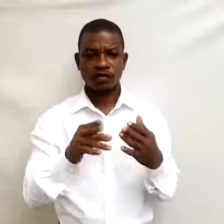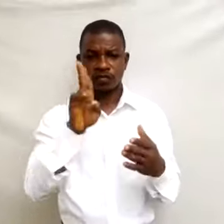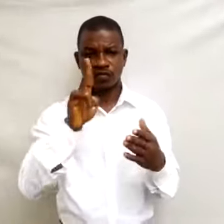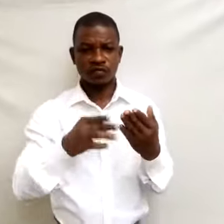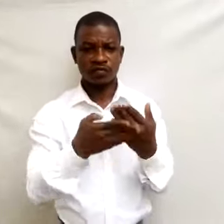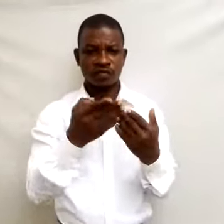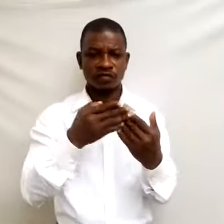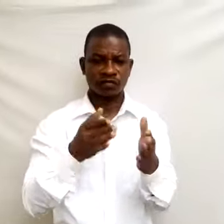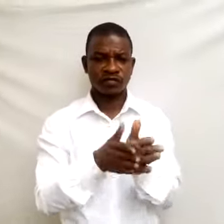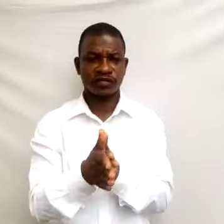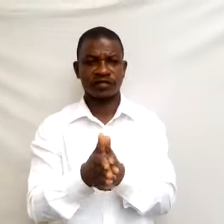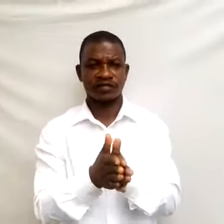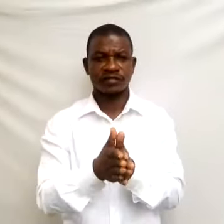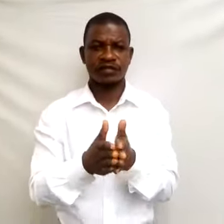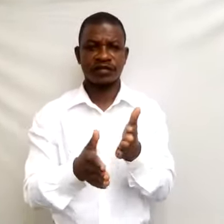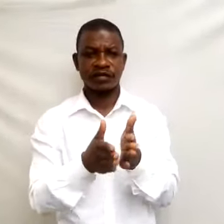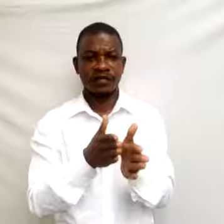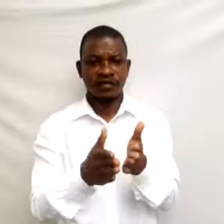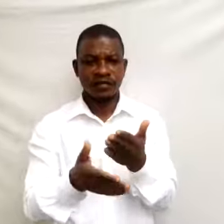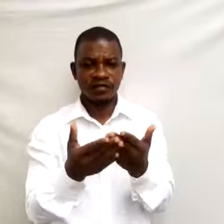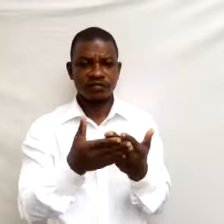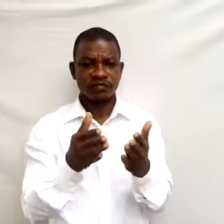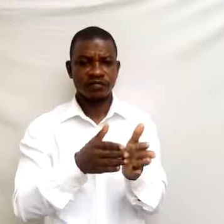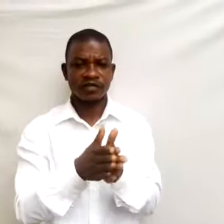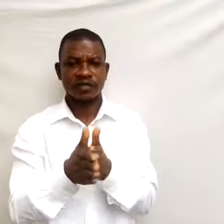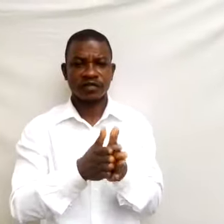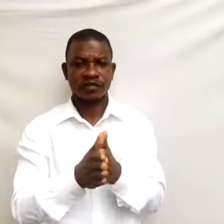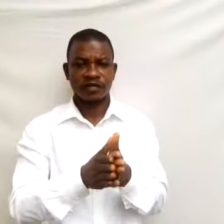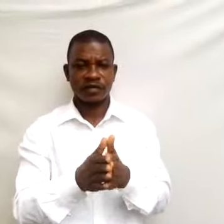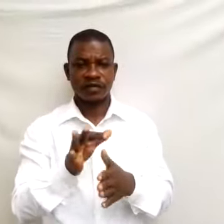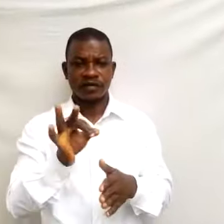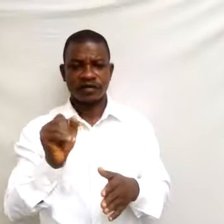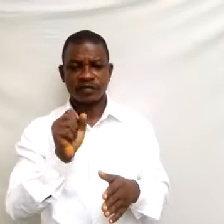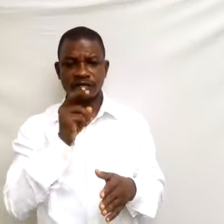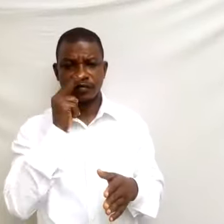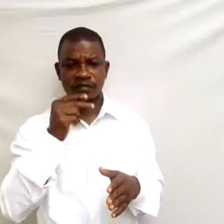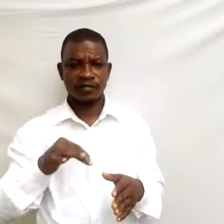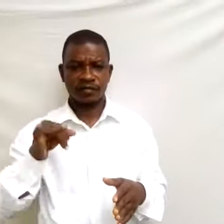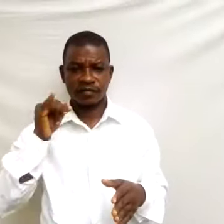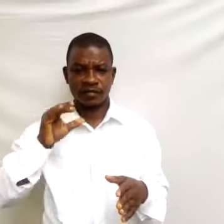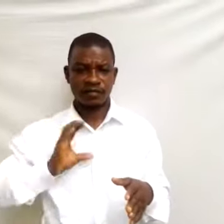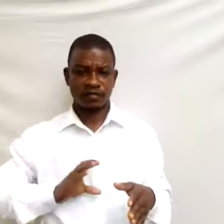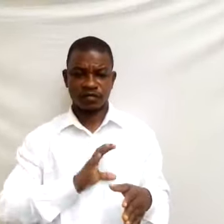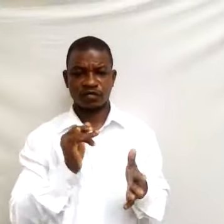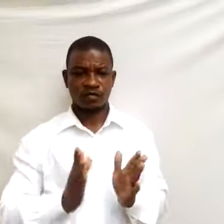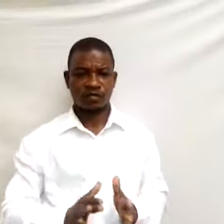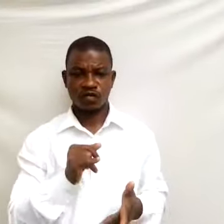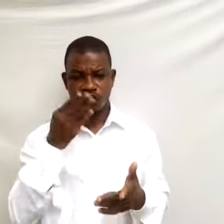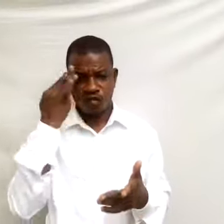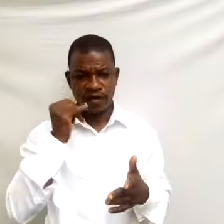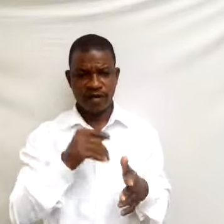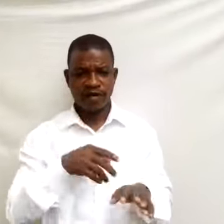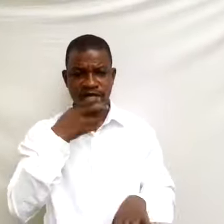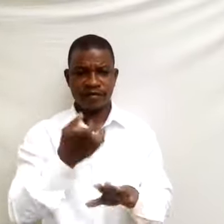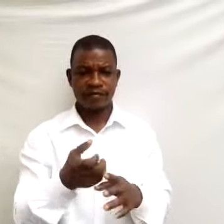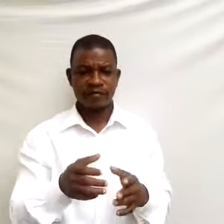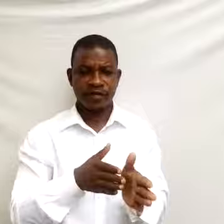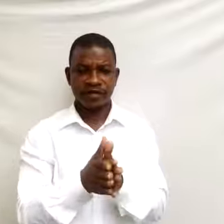interest. Simple interest favors the customers, while compound interest favors